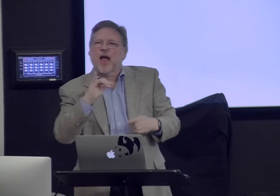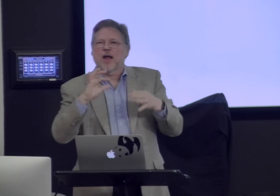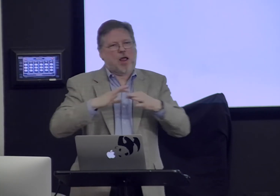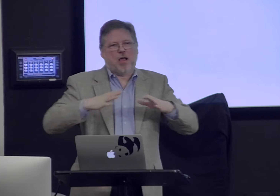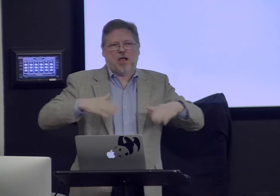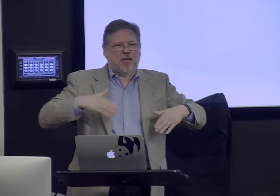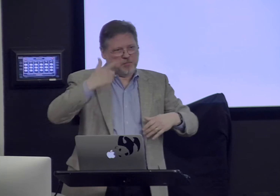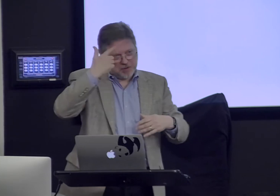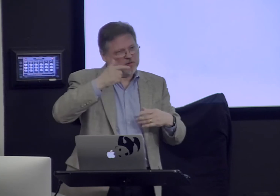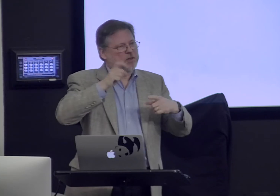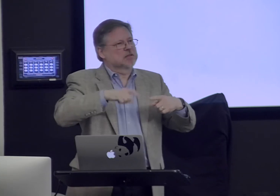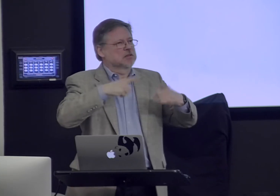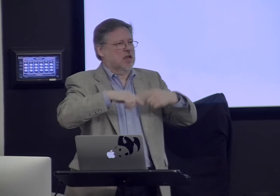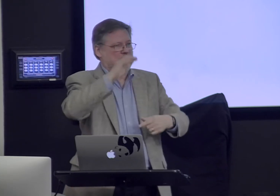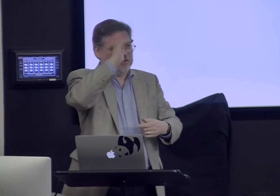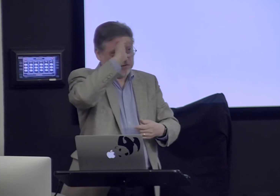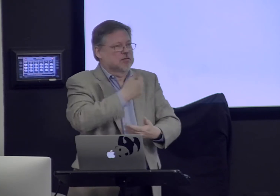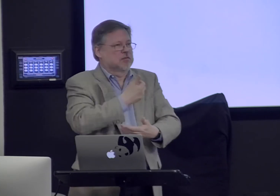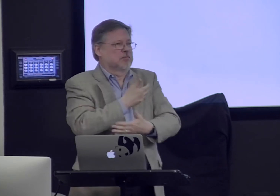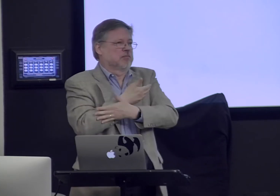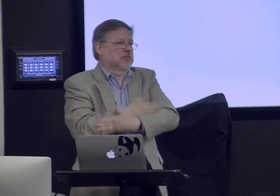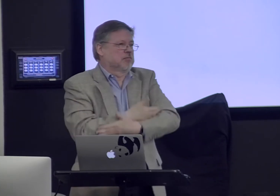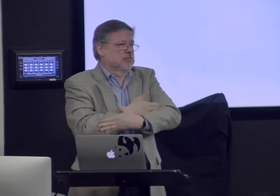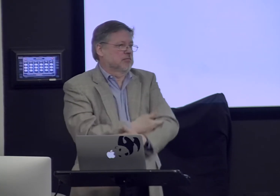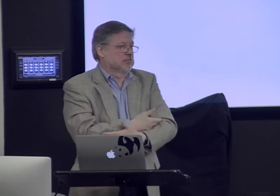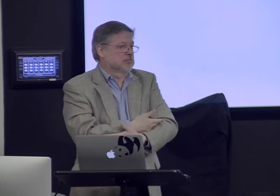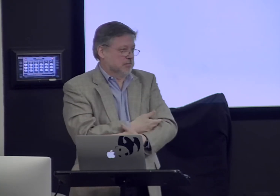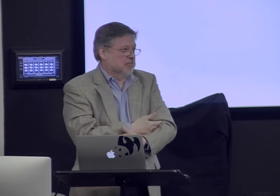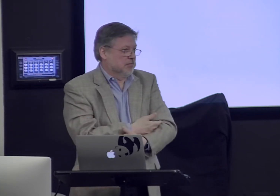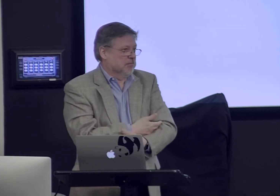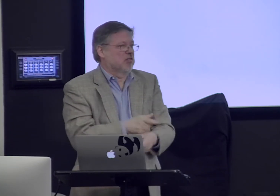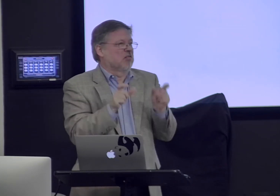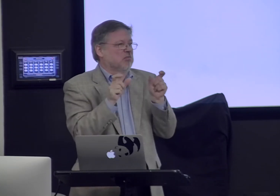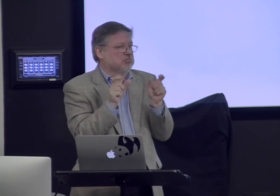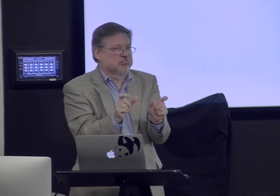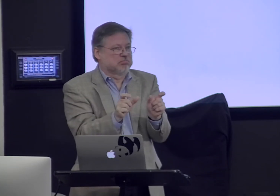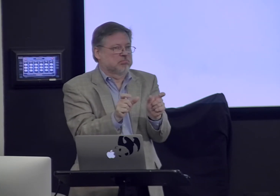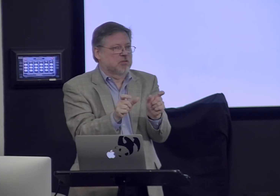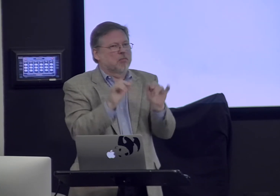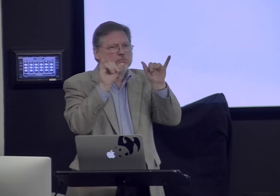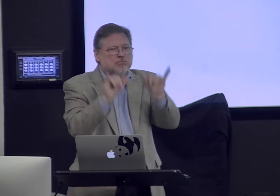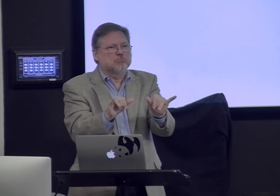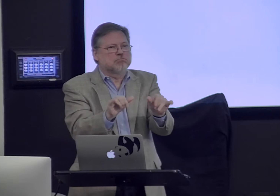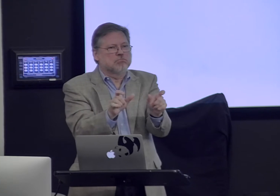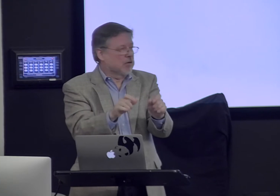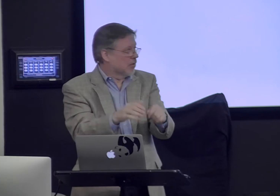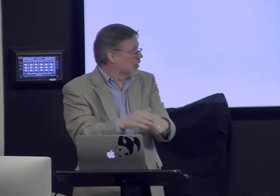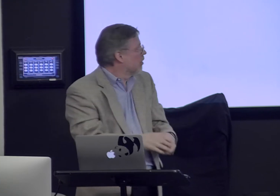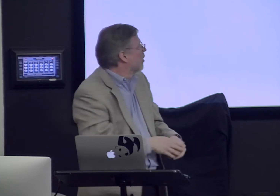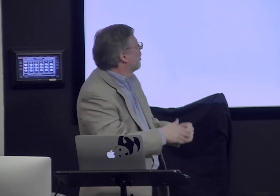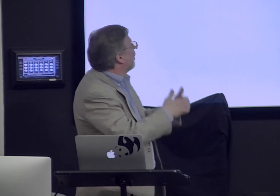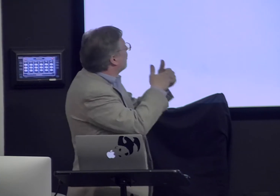from discourse principles of organization to syntactic principles, and those syntactic principles then lead